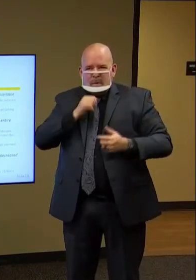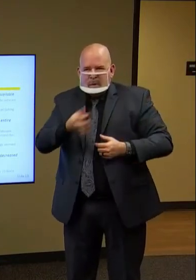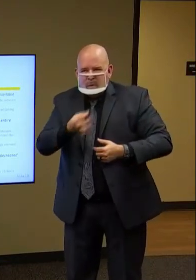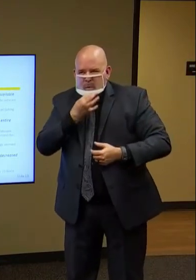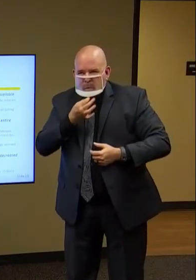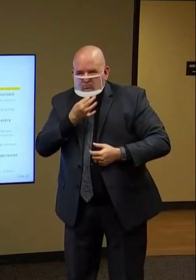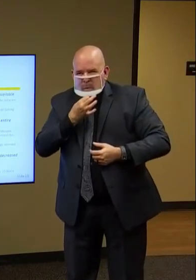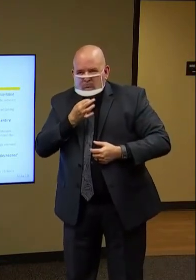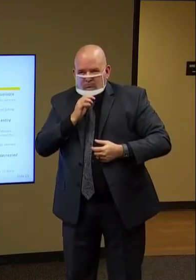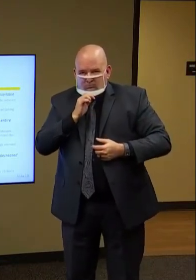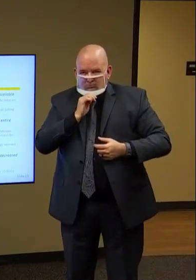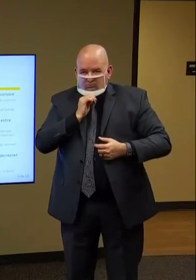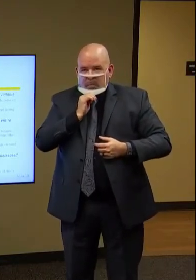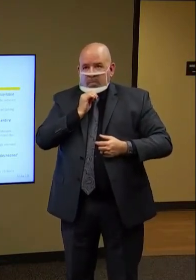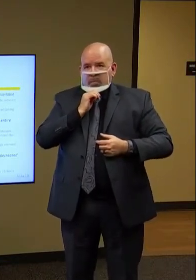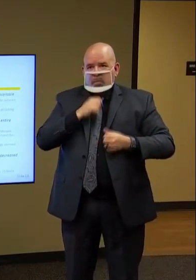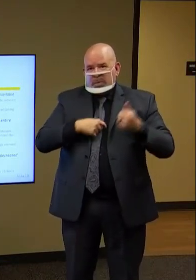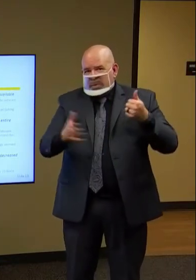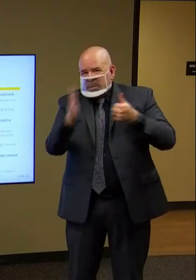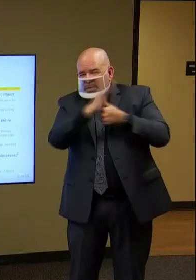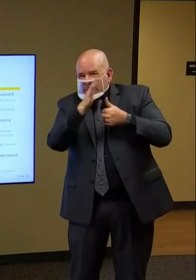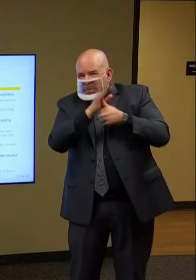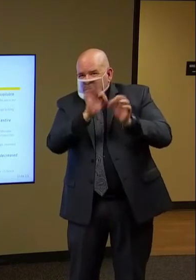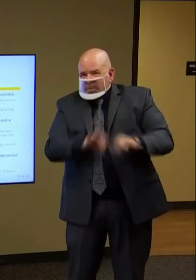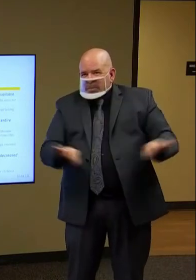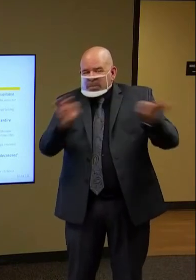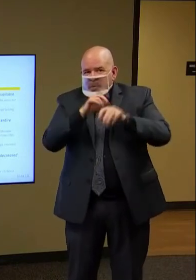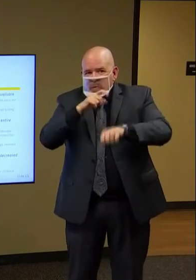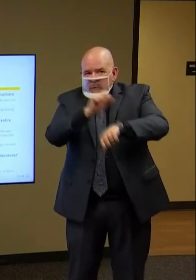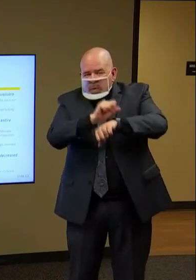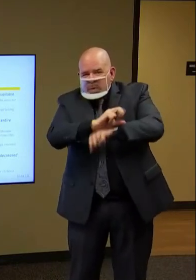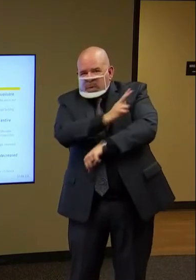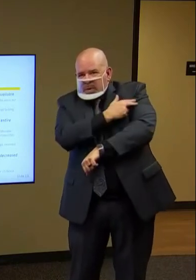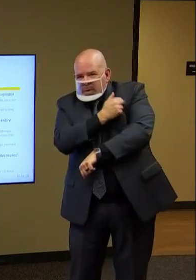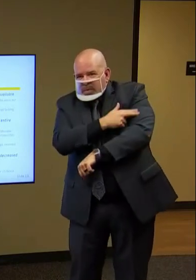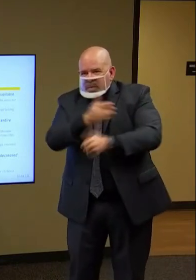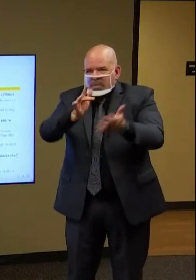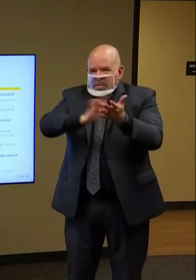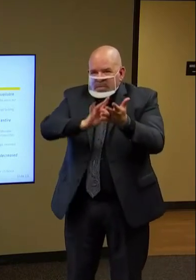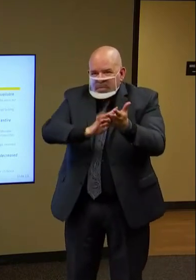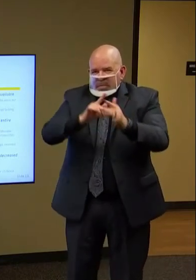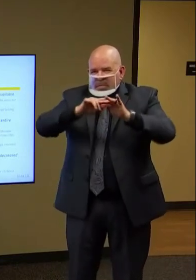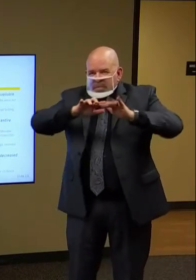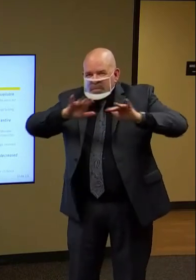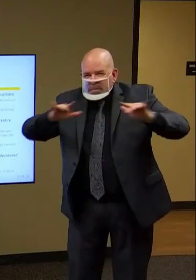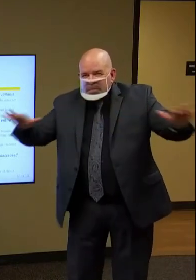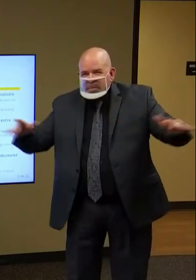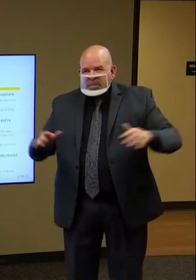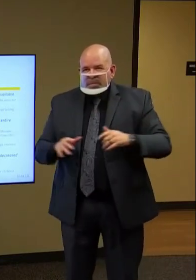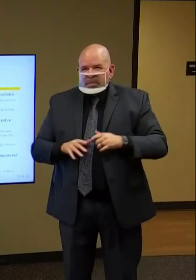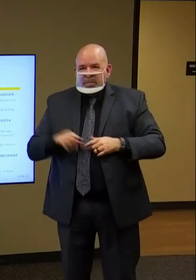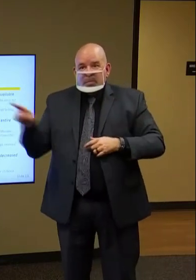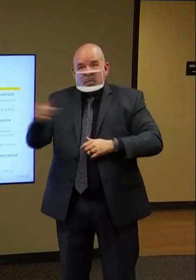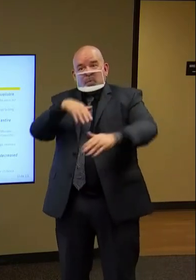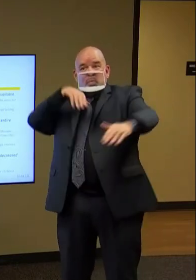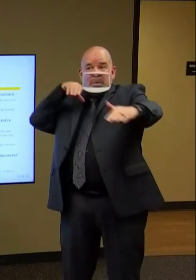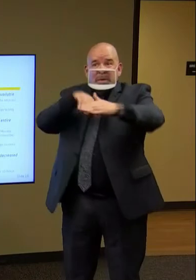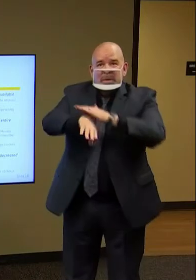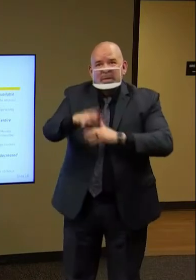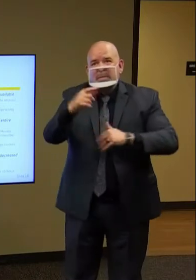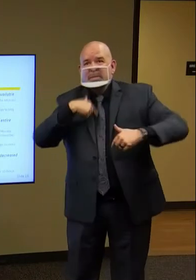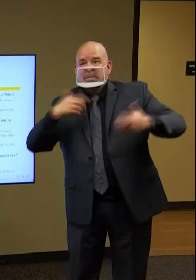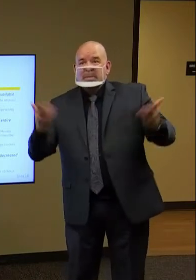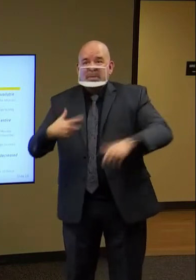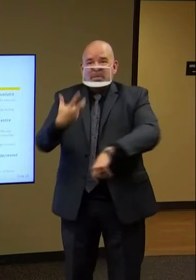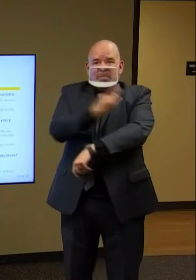and vaccinate even these top tiers. And so the expectations to really, emphasize it's not going to solve this immediately. And that's why, as the judge